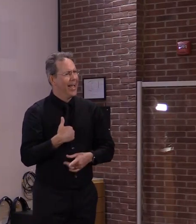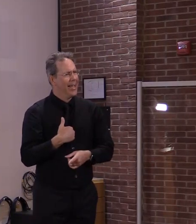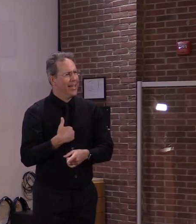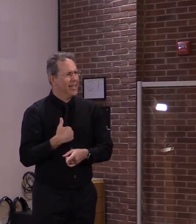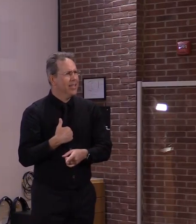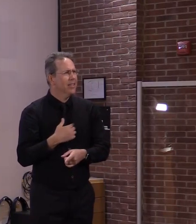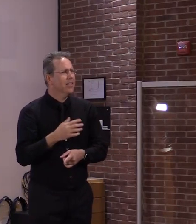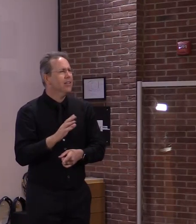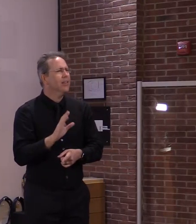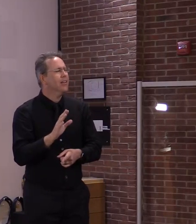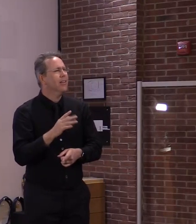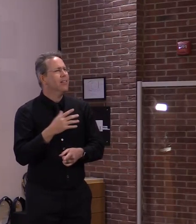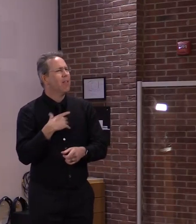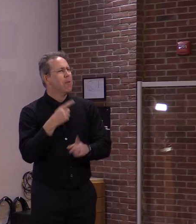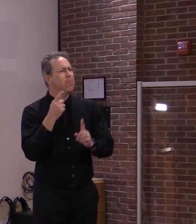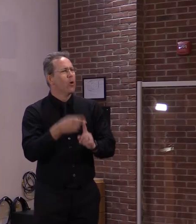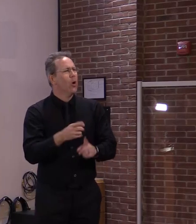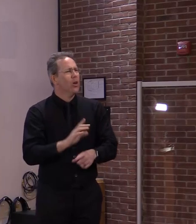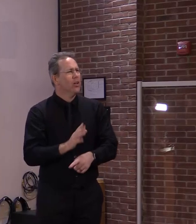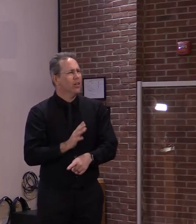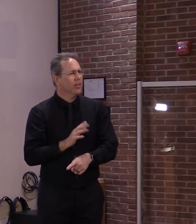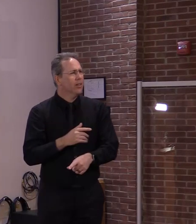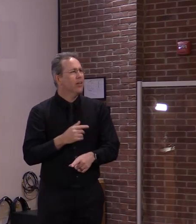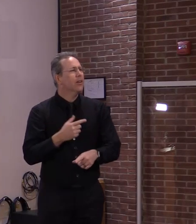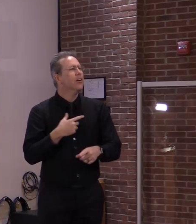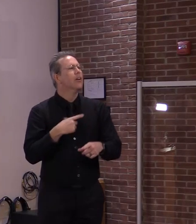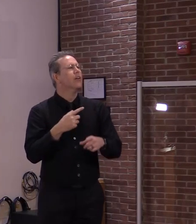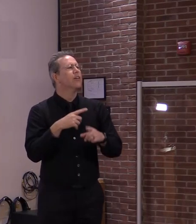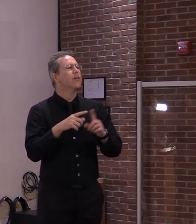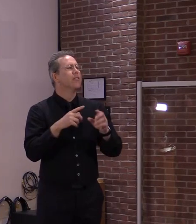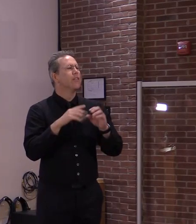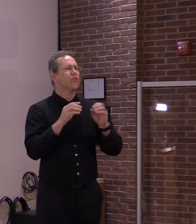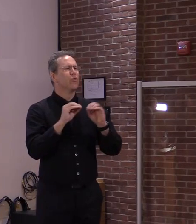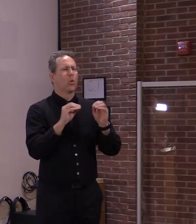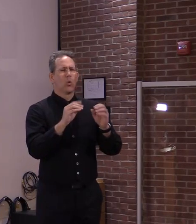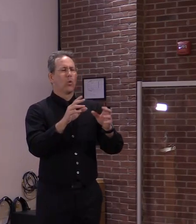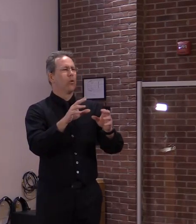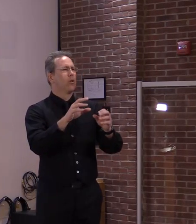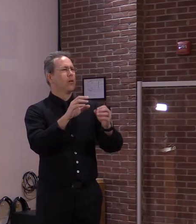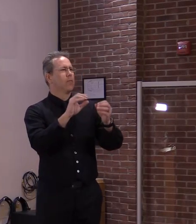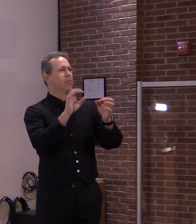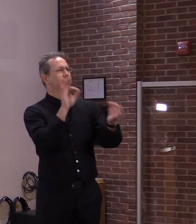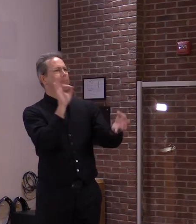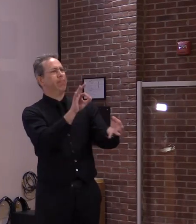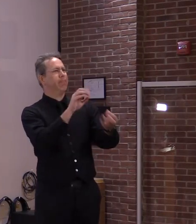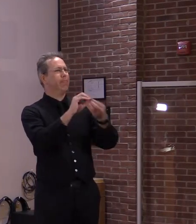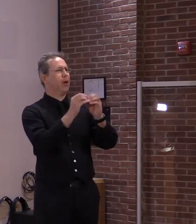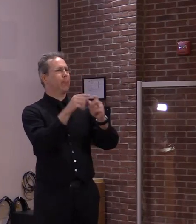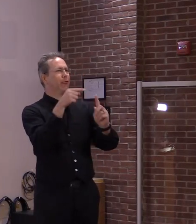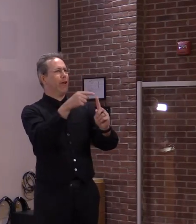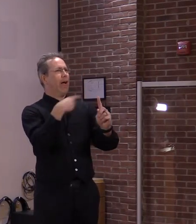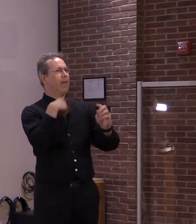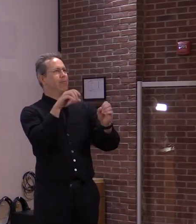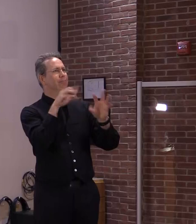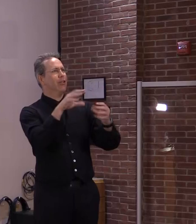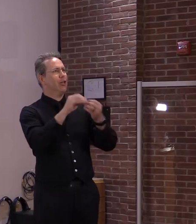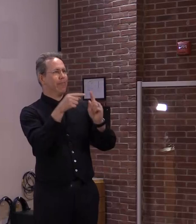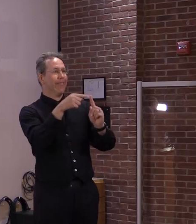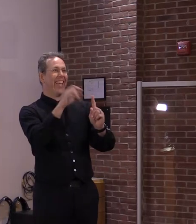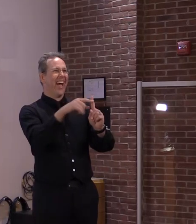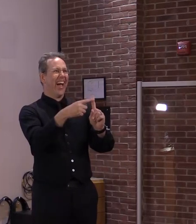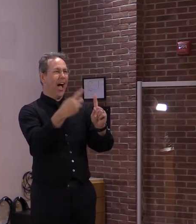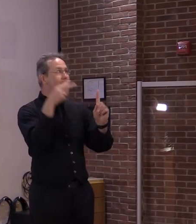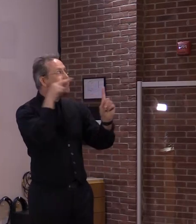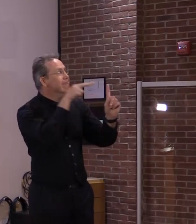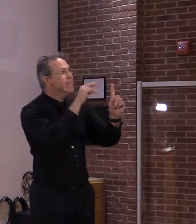that you won't find a number. And you won't find a consensus on the number amongst